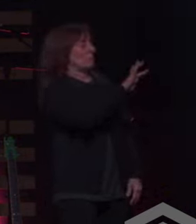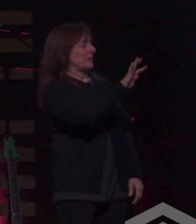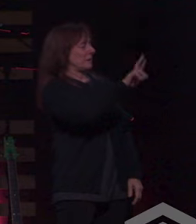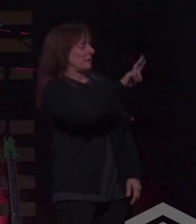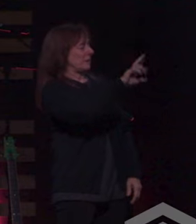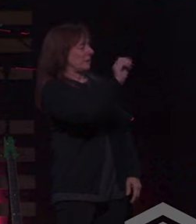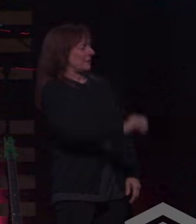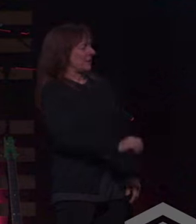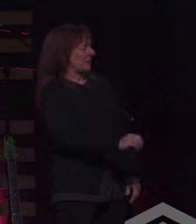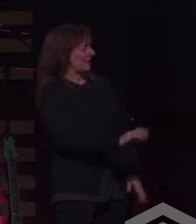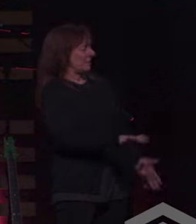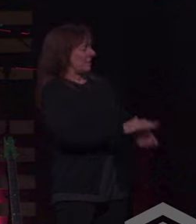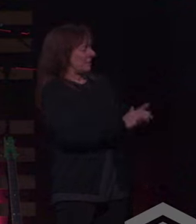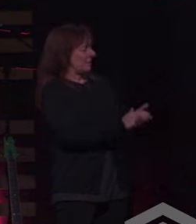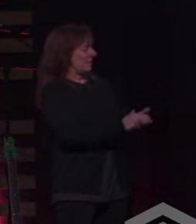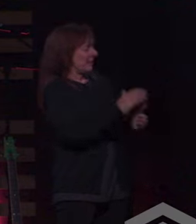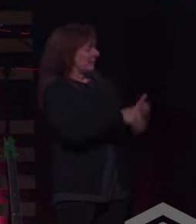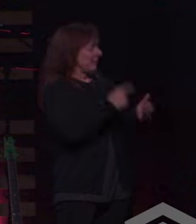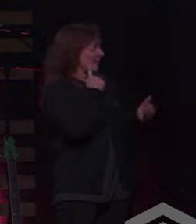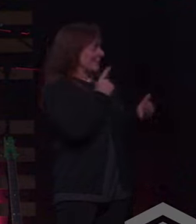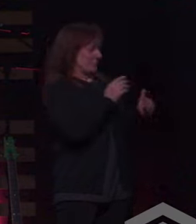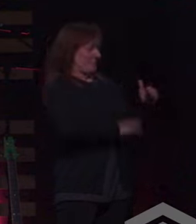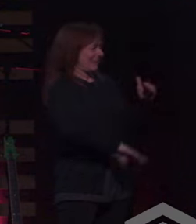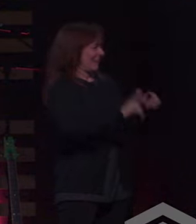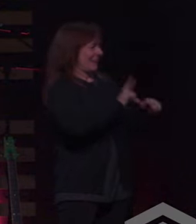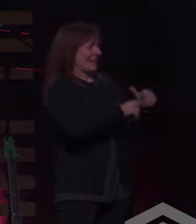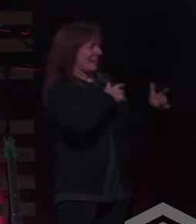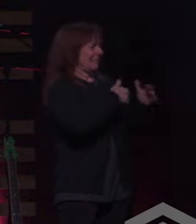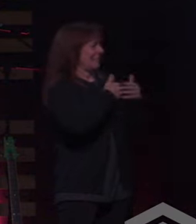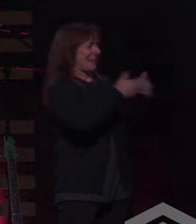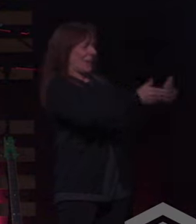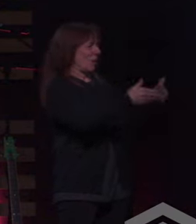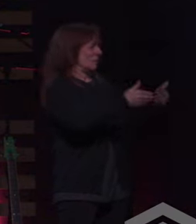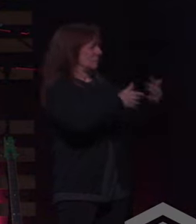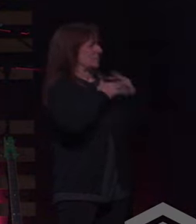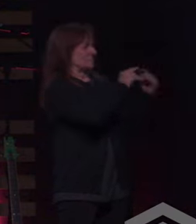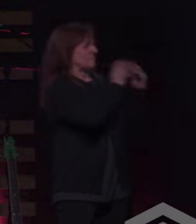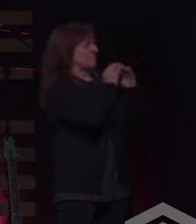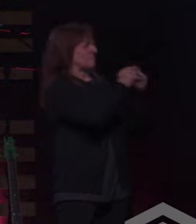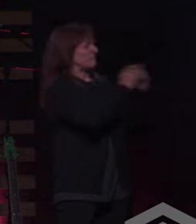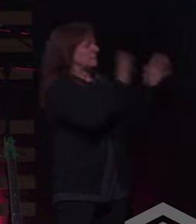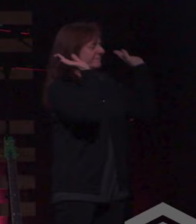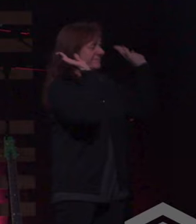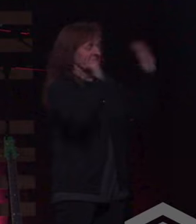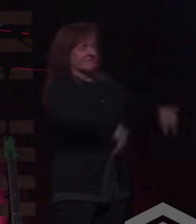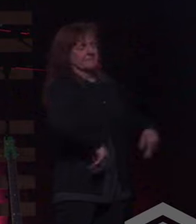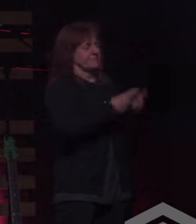43% of marriages end because of basic incompatibility.